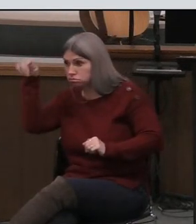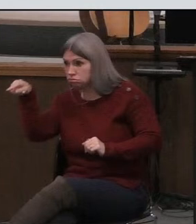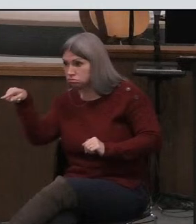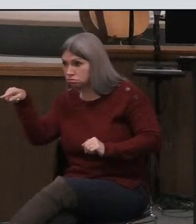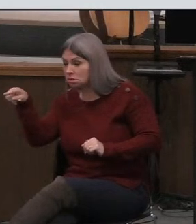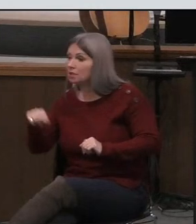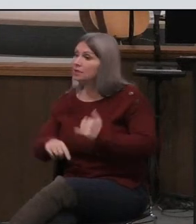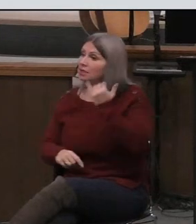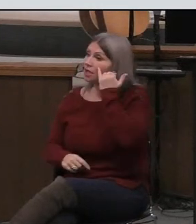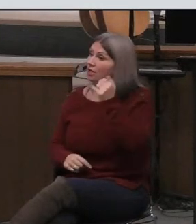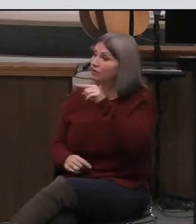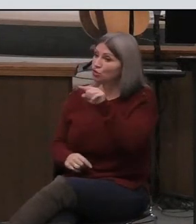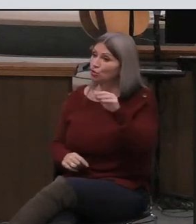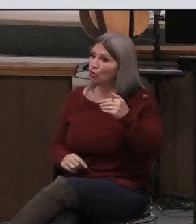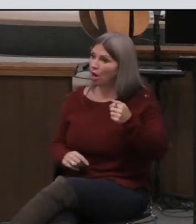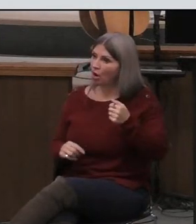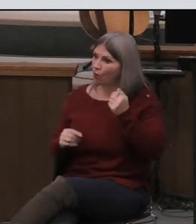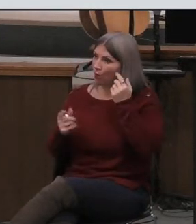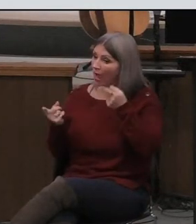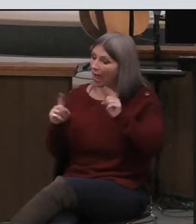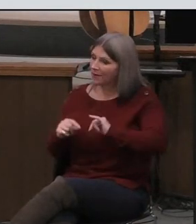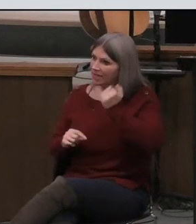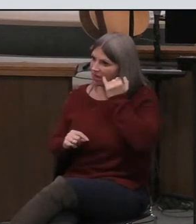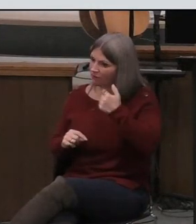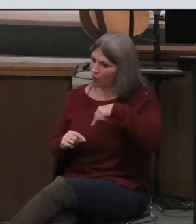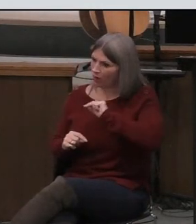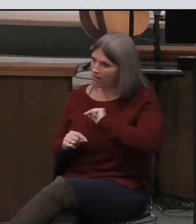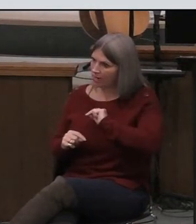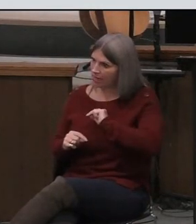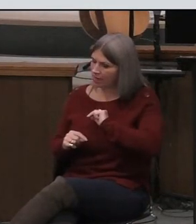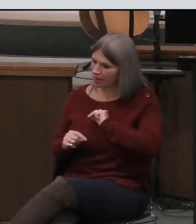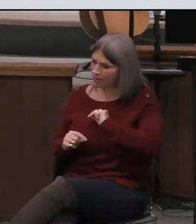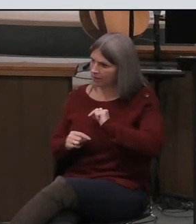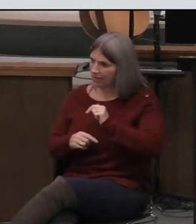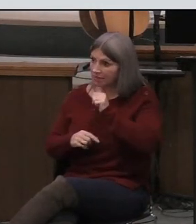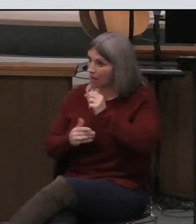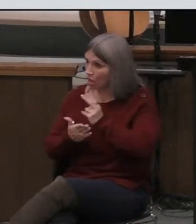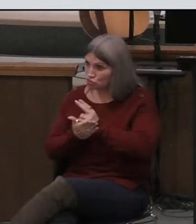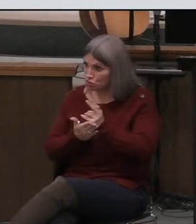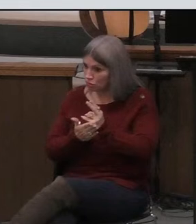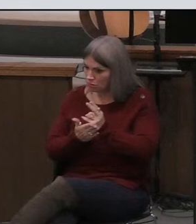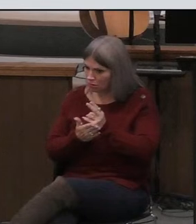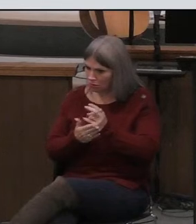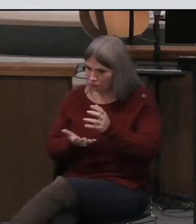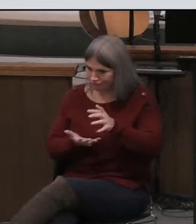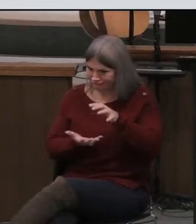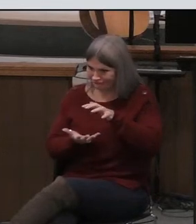you have false teaching, you have no foundation to stand on.